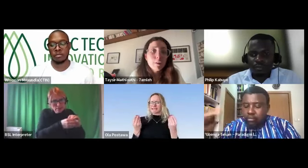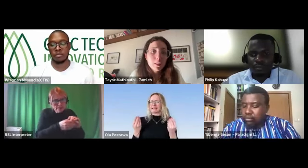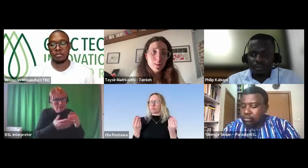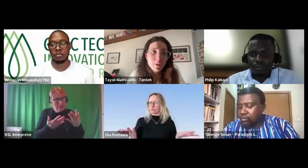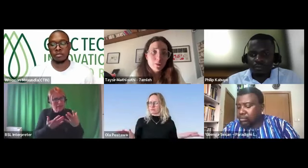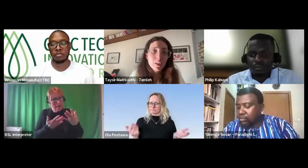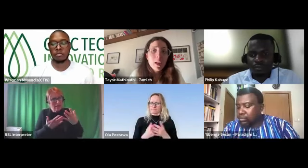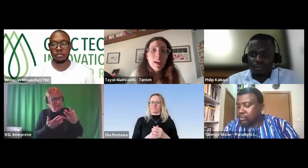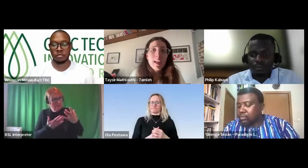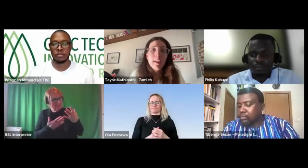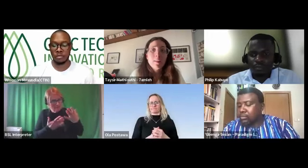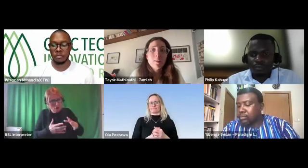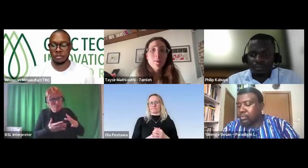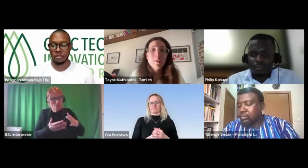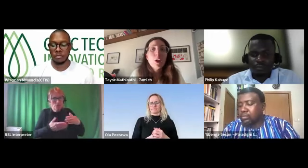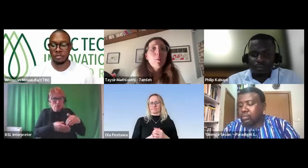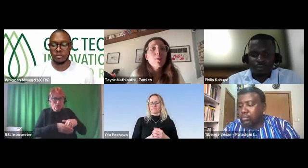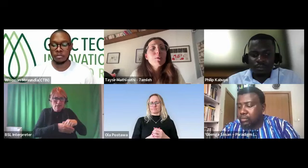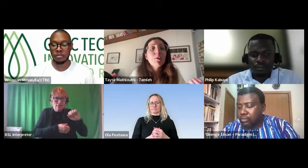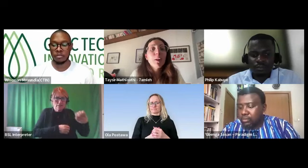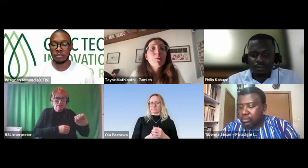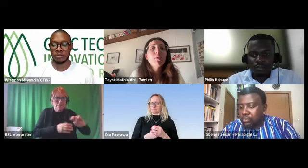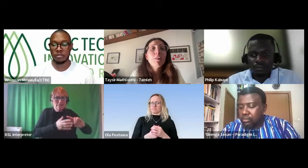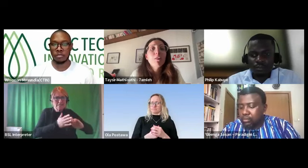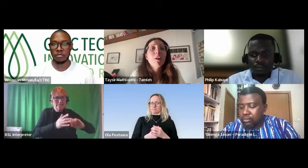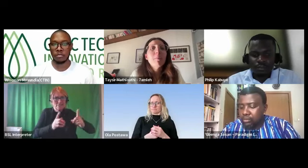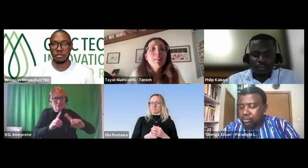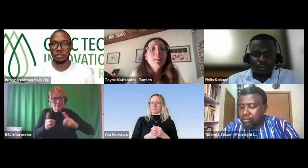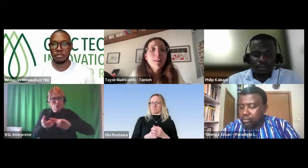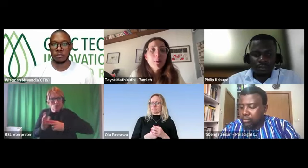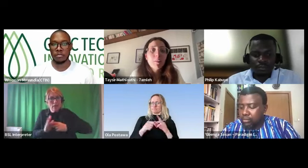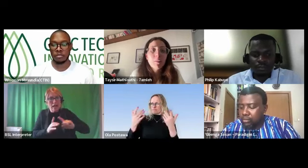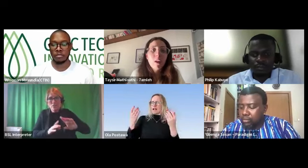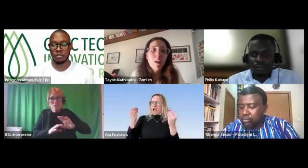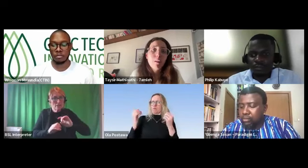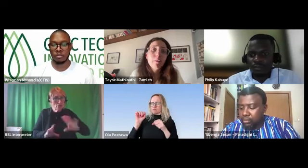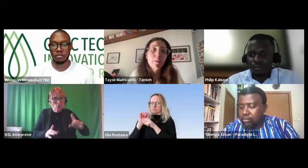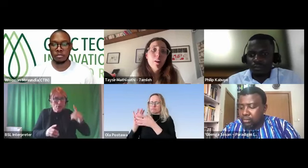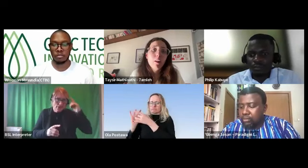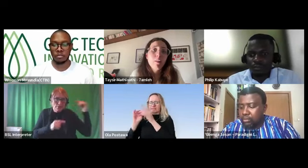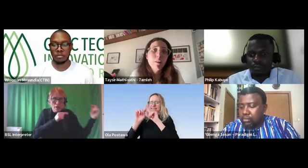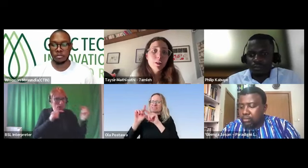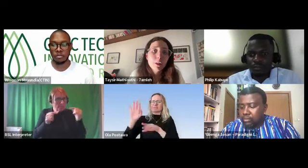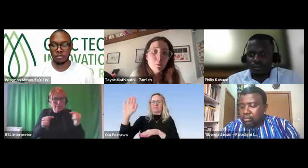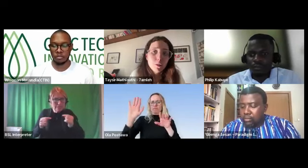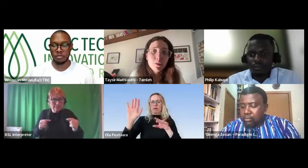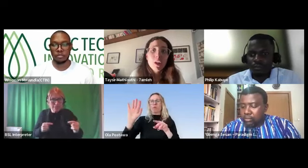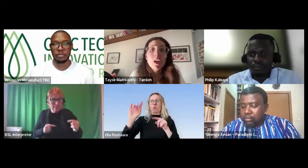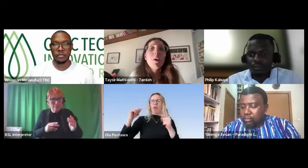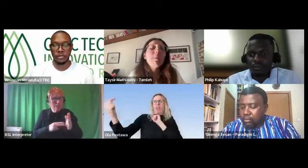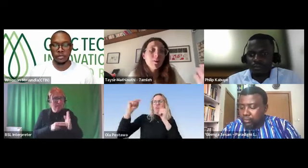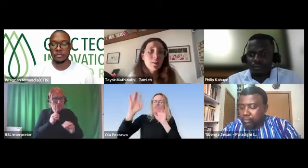from within different organizations, and stop also going to the competitive aspect of the